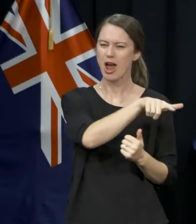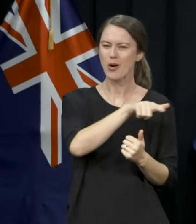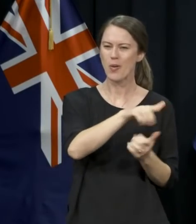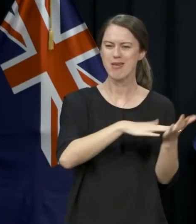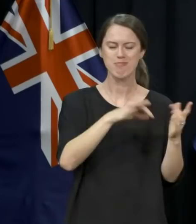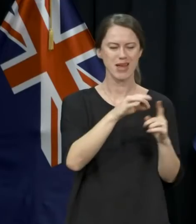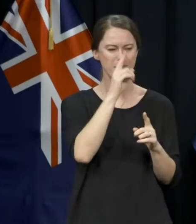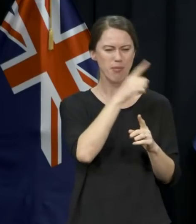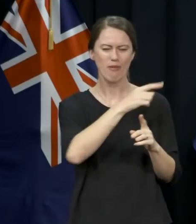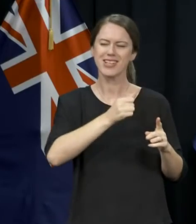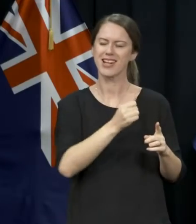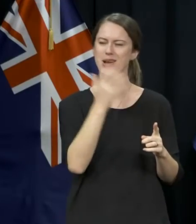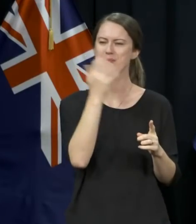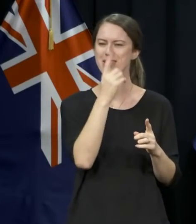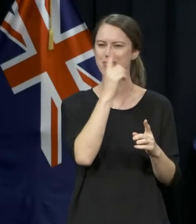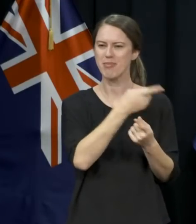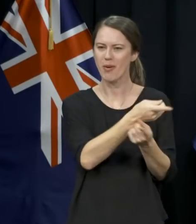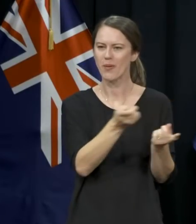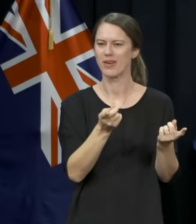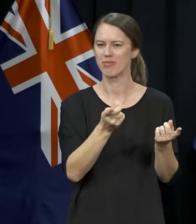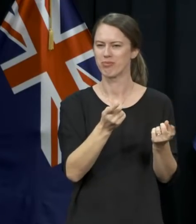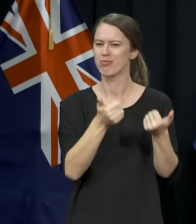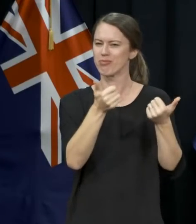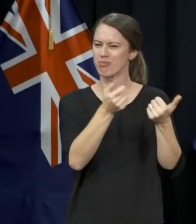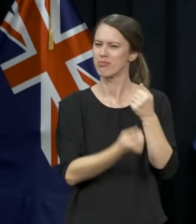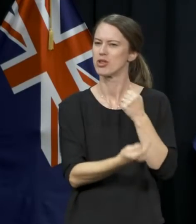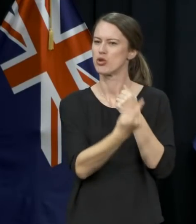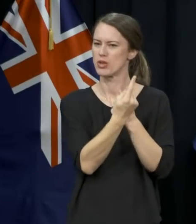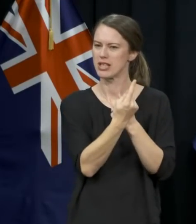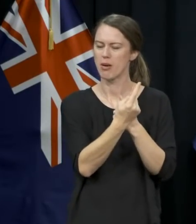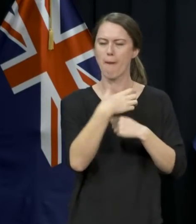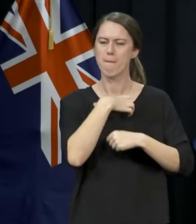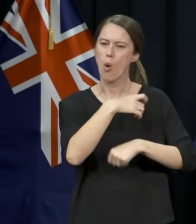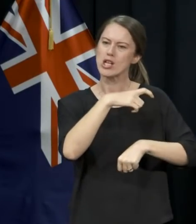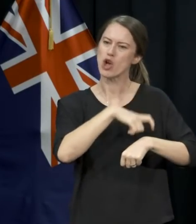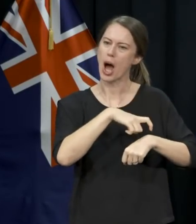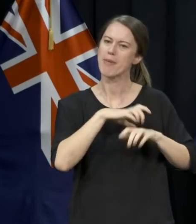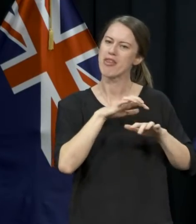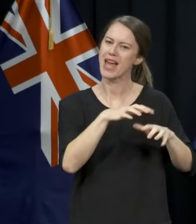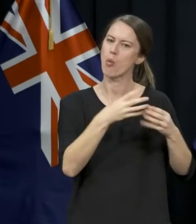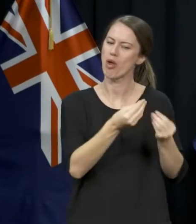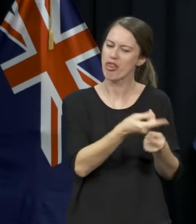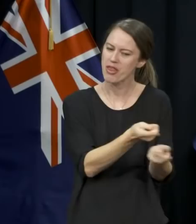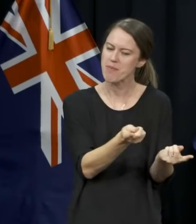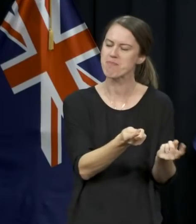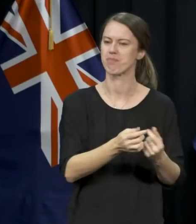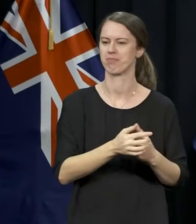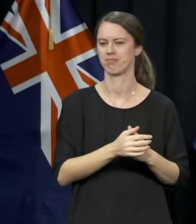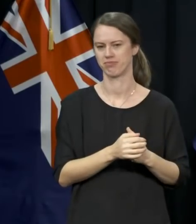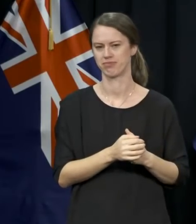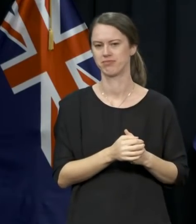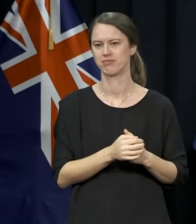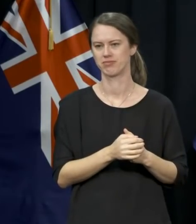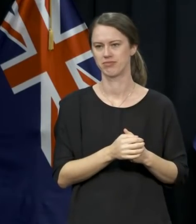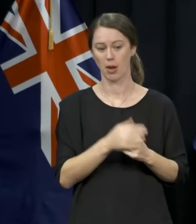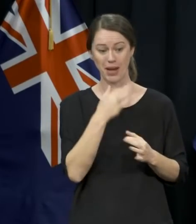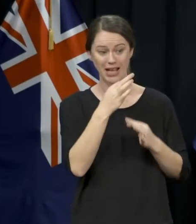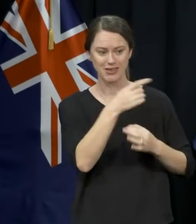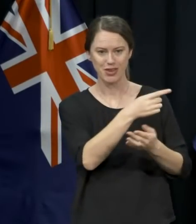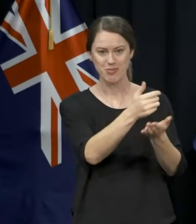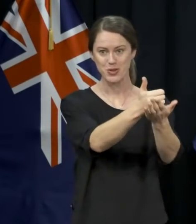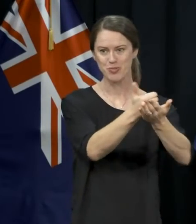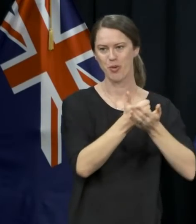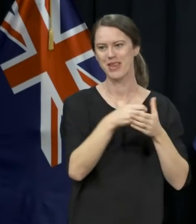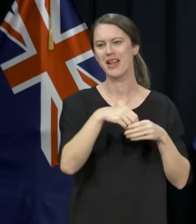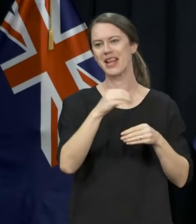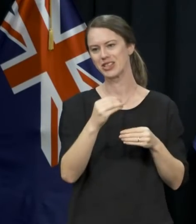of Dunedin are amazing people, and there is an opportunity in spending more time serving them. That I'll be asking for their support at the